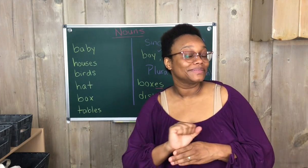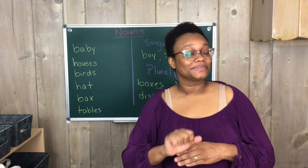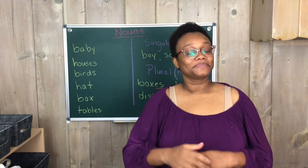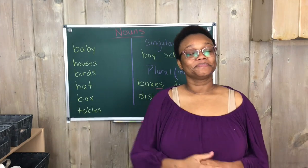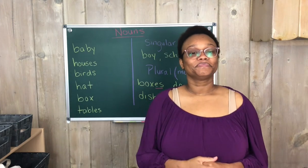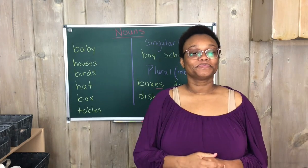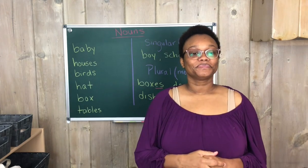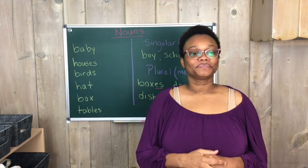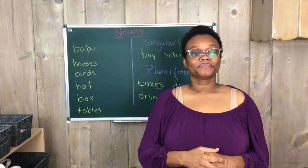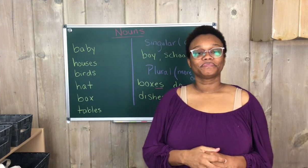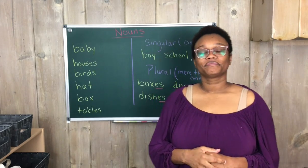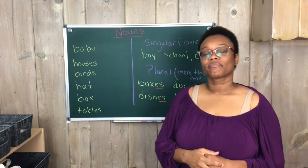So let's practice.